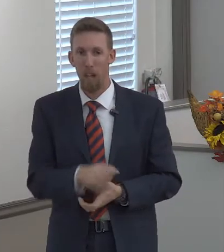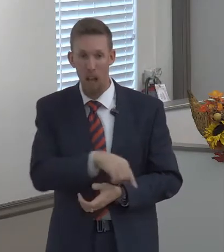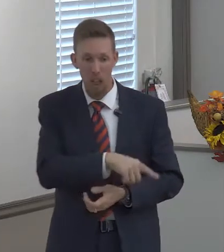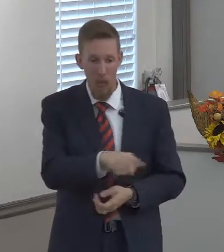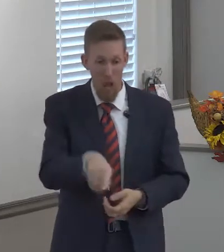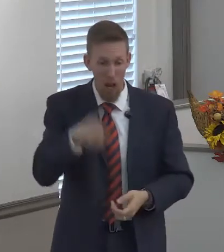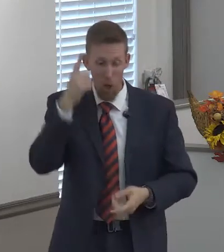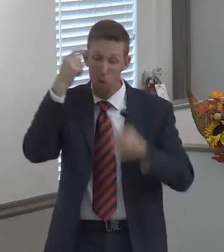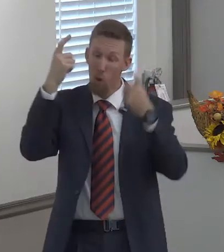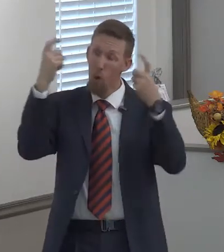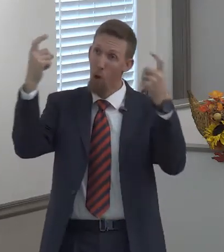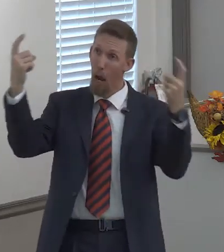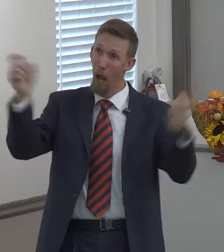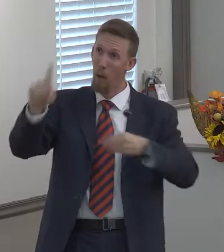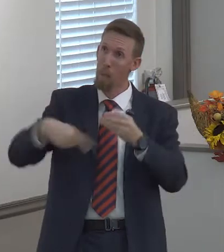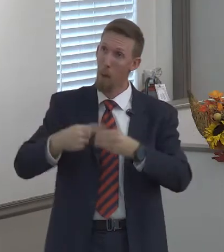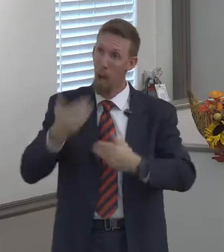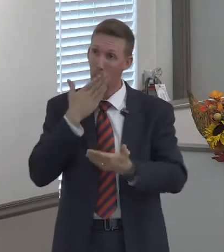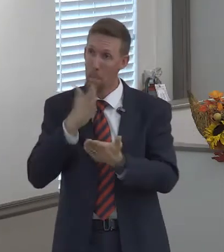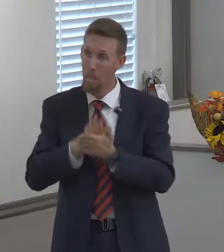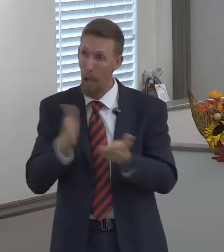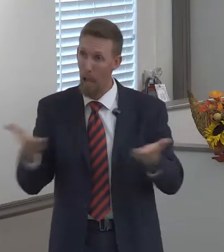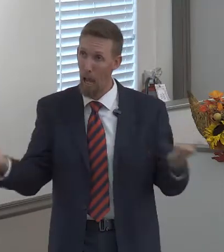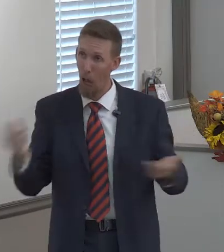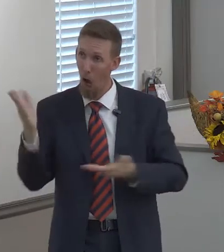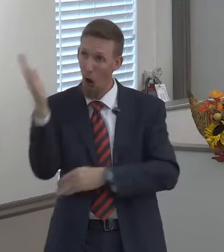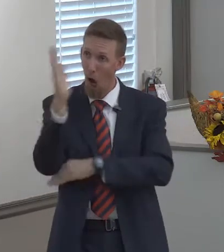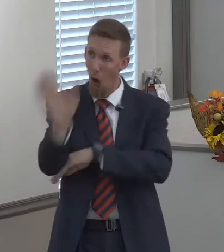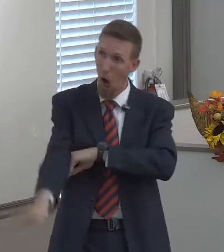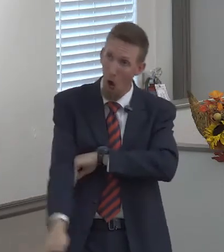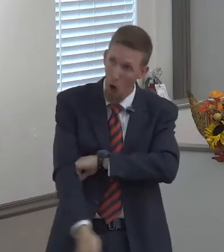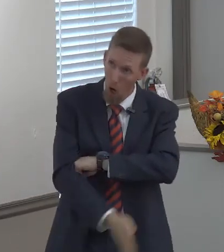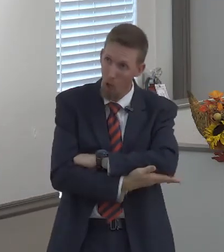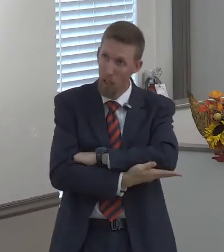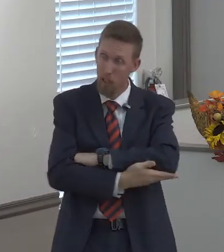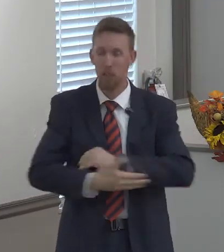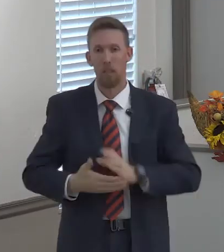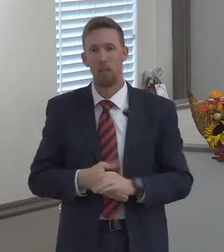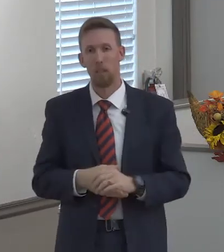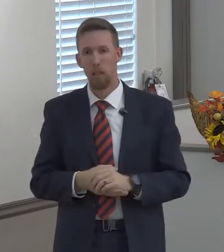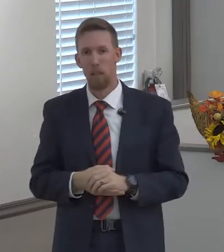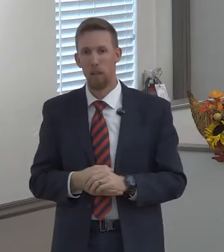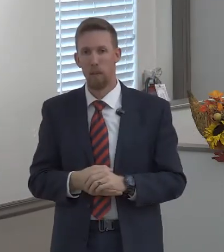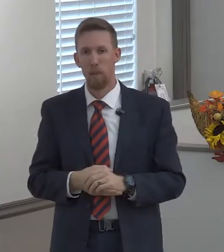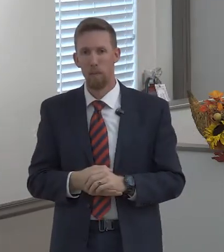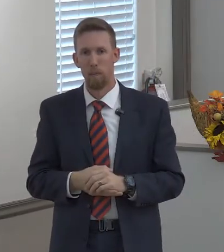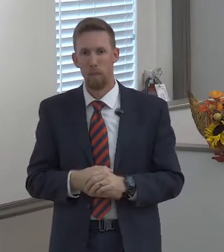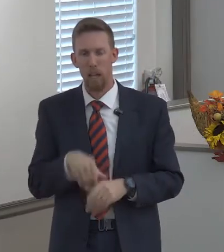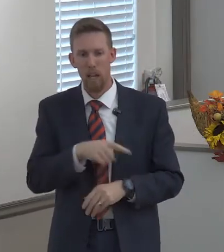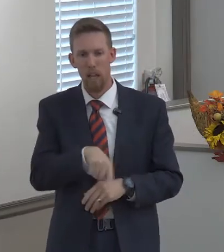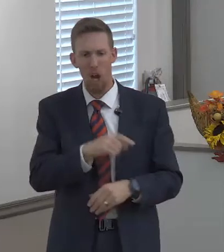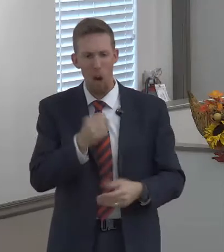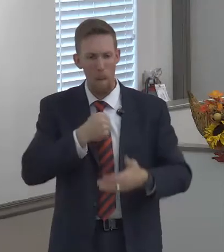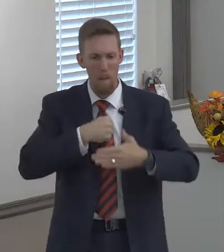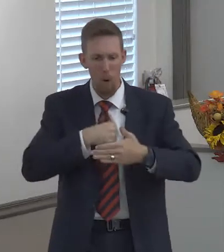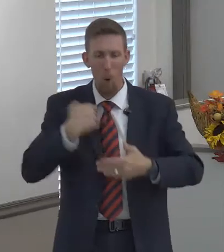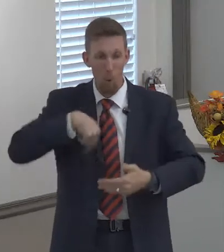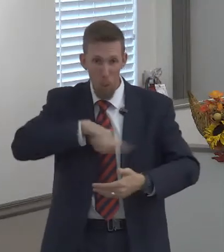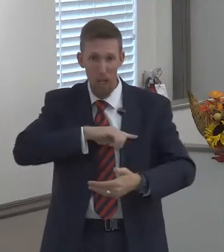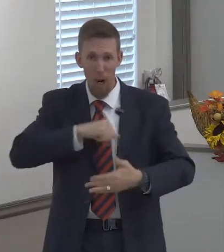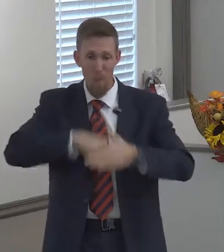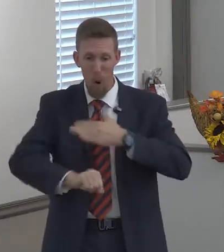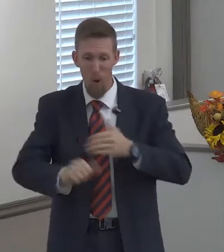I love it though. I do. You know, it's a wonderful thing to be a grandfather. It is. It's an absolute wonderful thing. Anybody want to